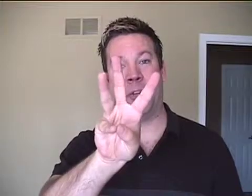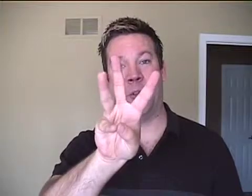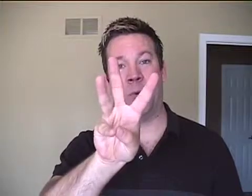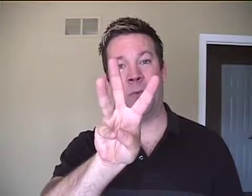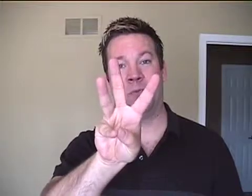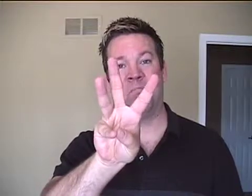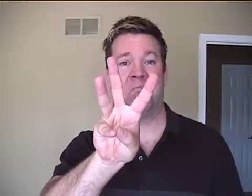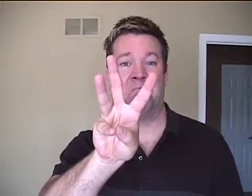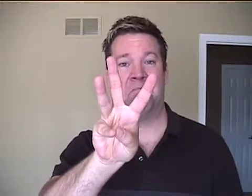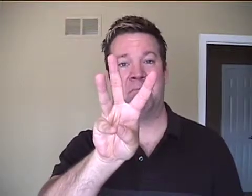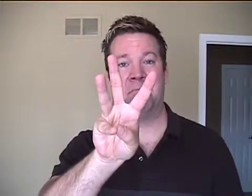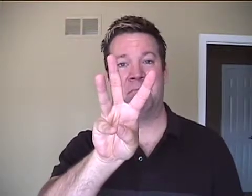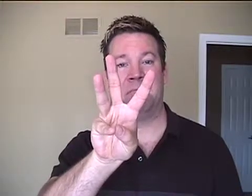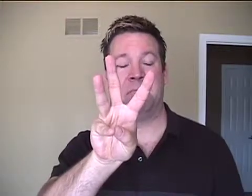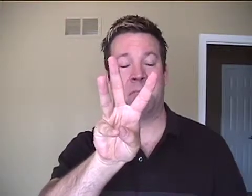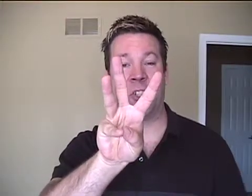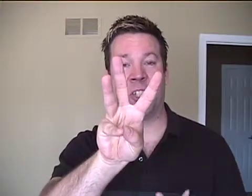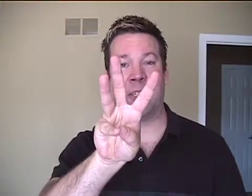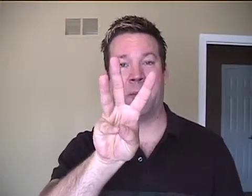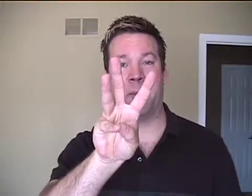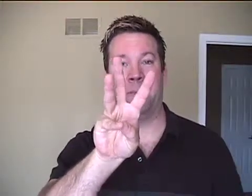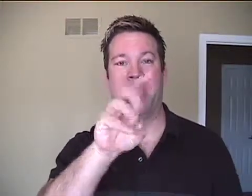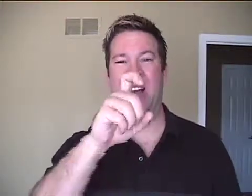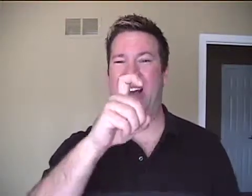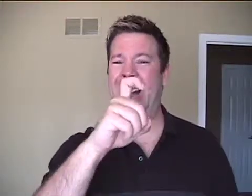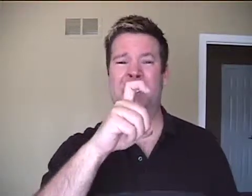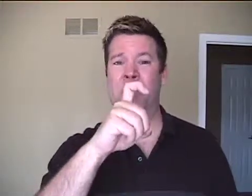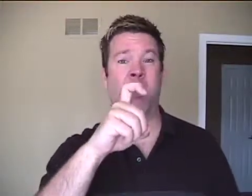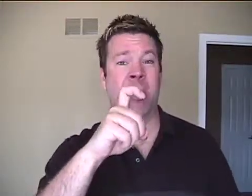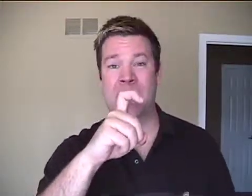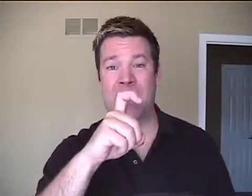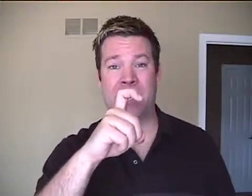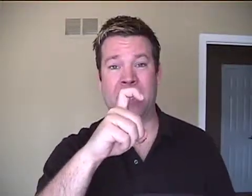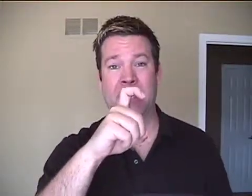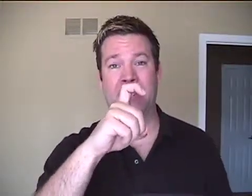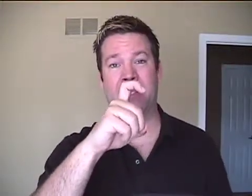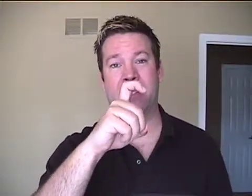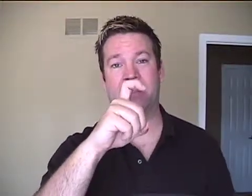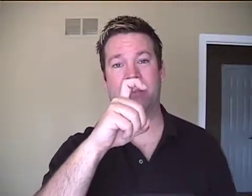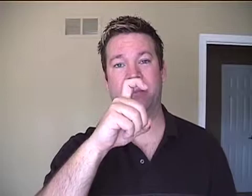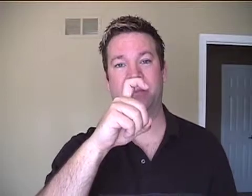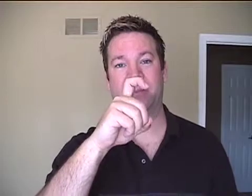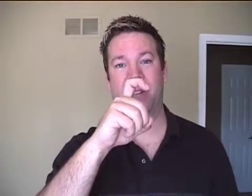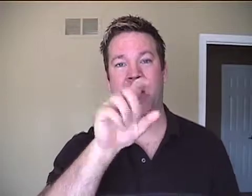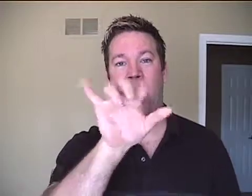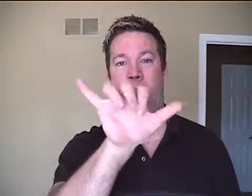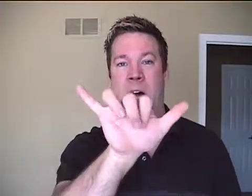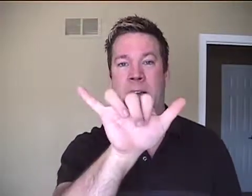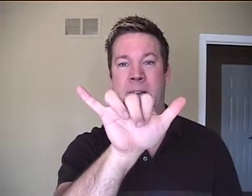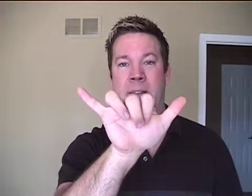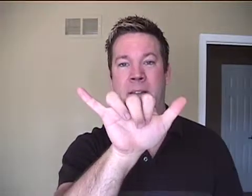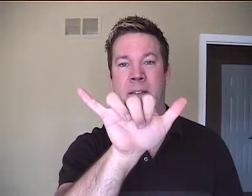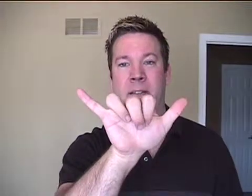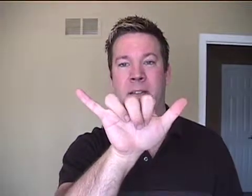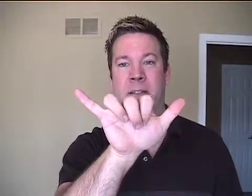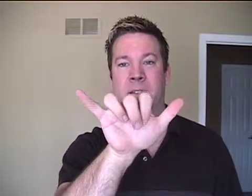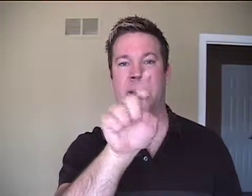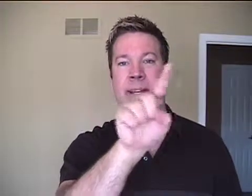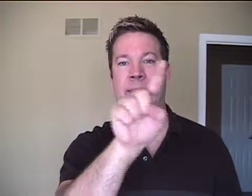W. Looks like a W. X looks nothing like an X. Y.